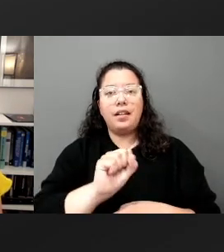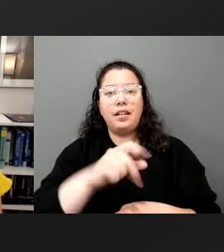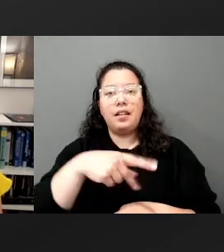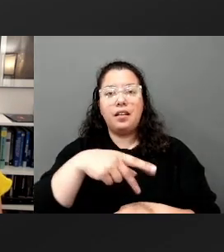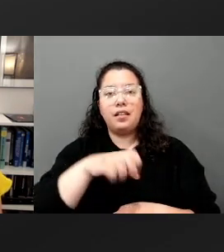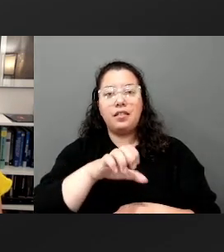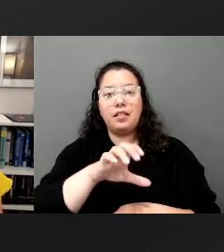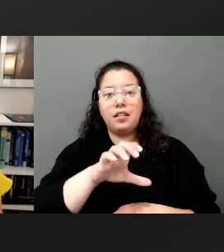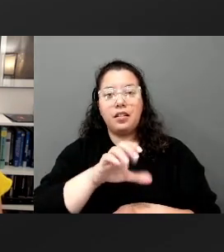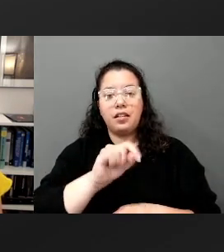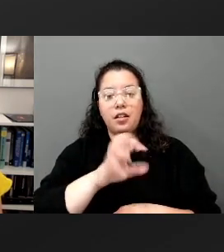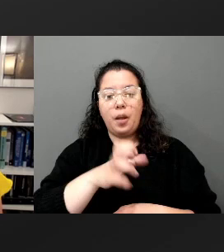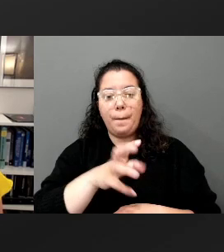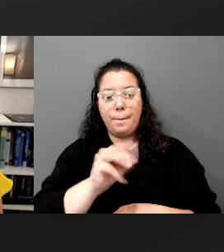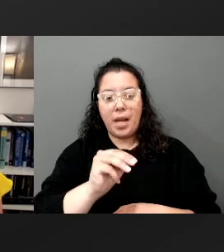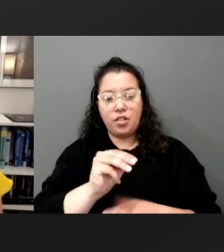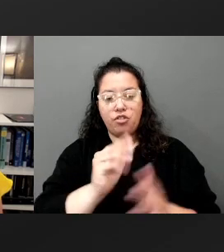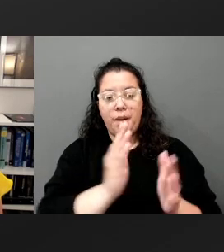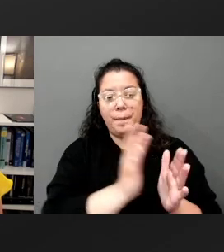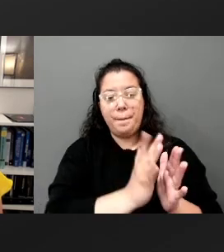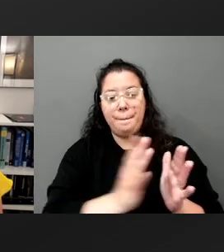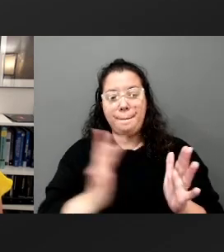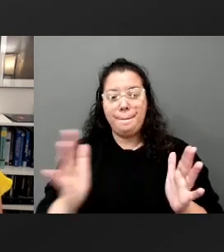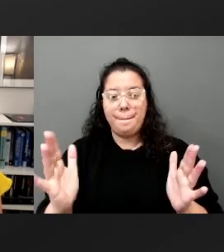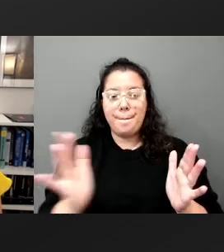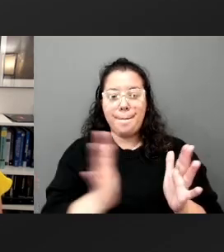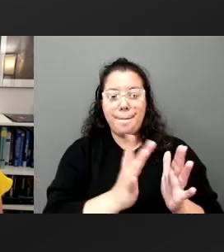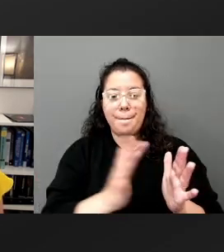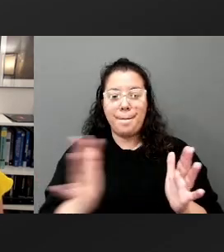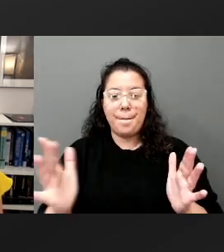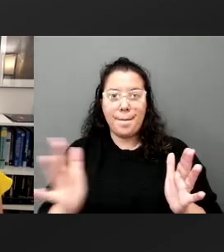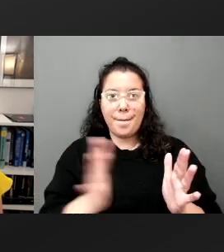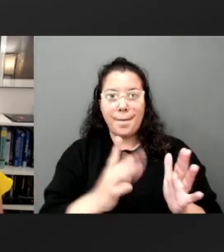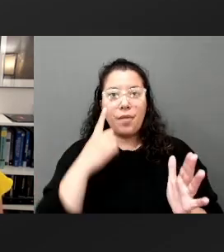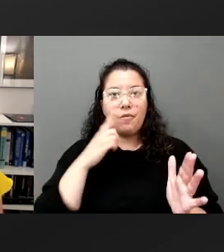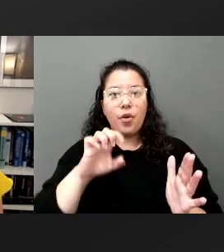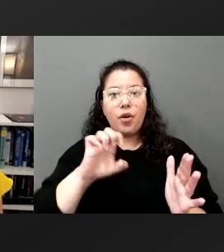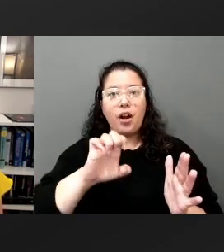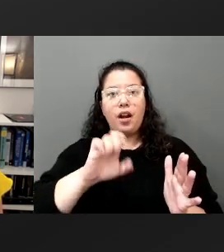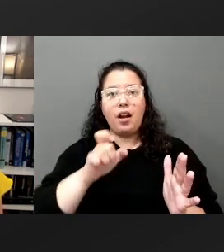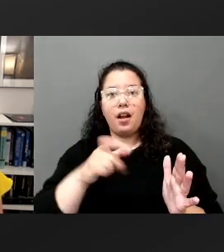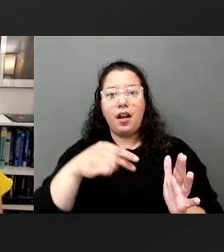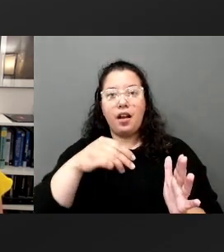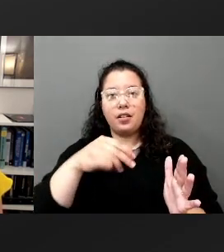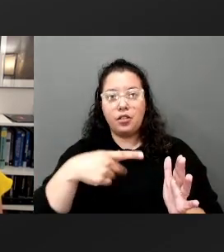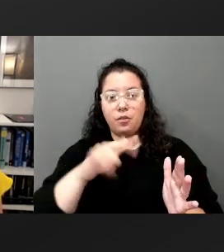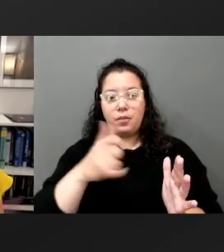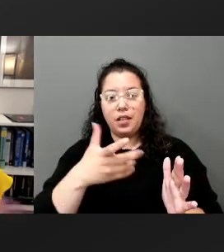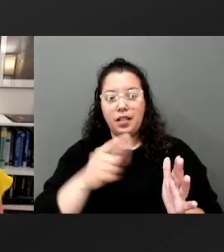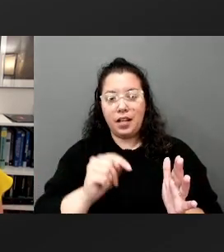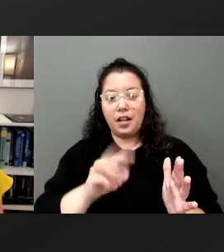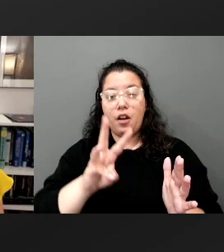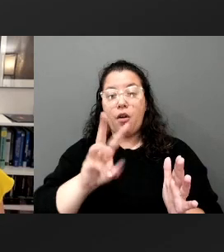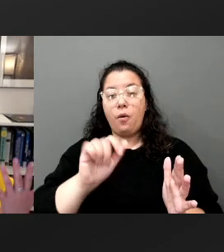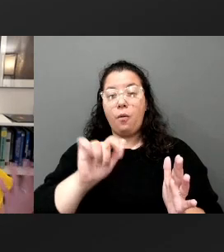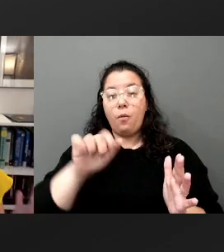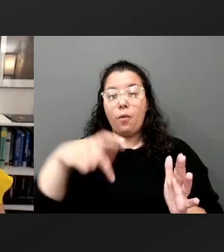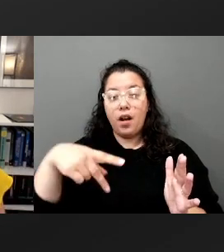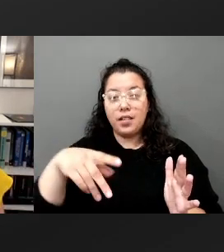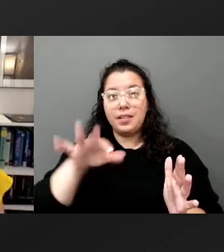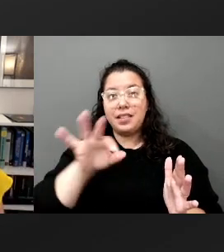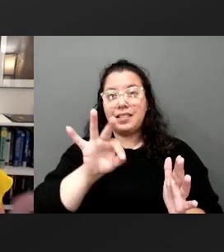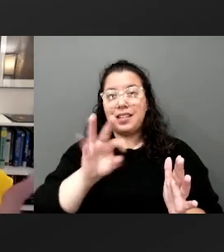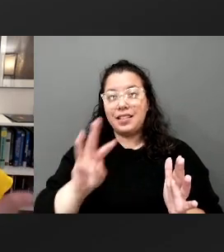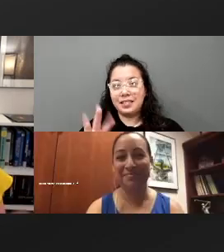the exoplanet WASP 96b. So I think I'm going to throw this over to Nicole to be able